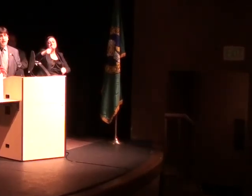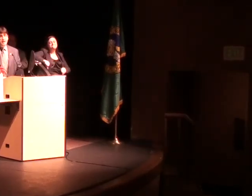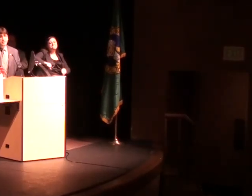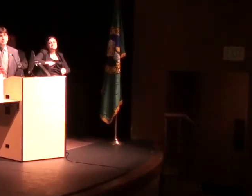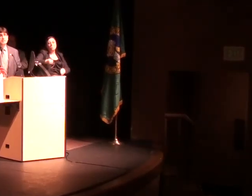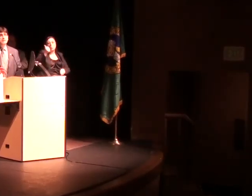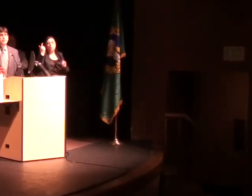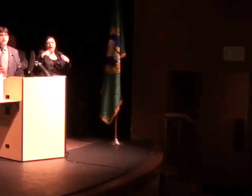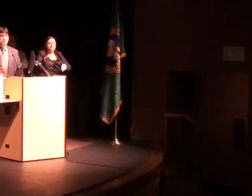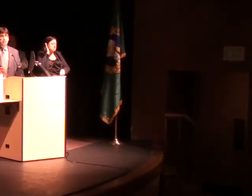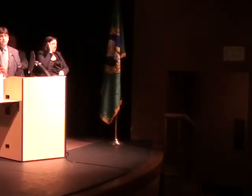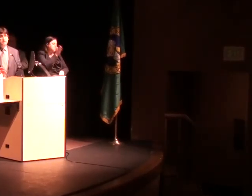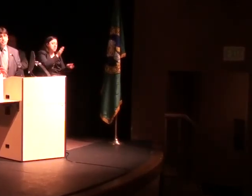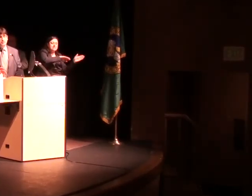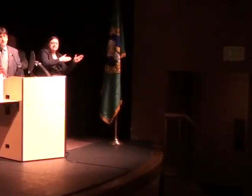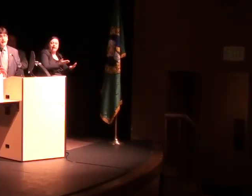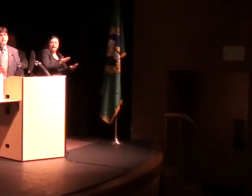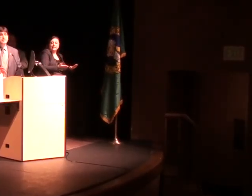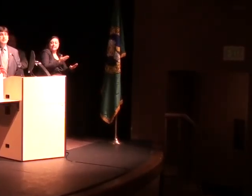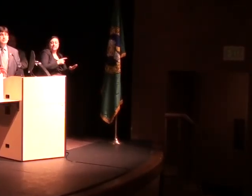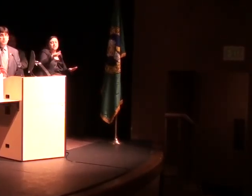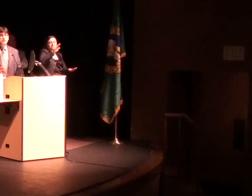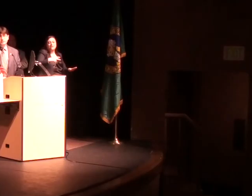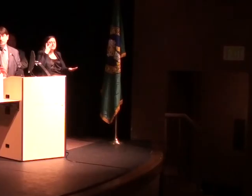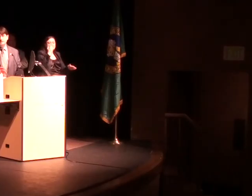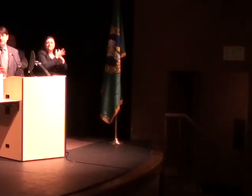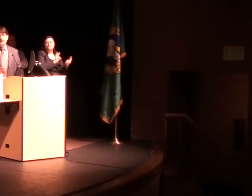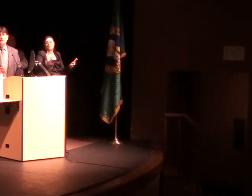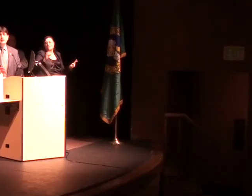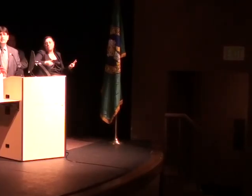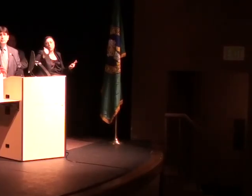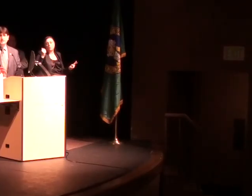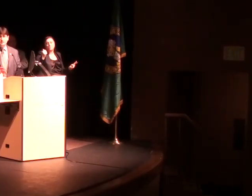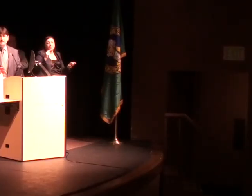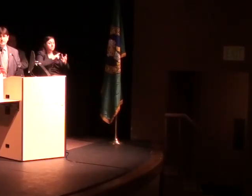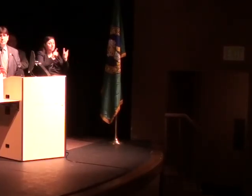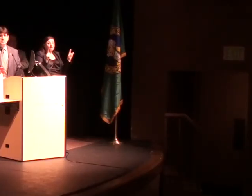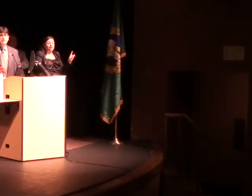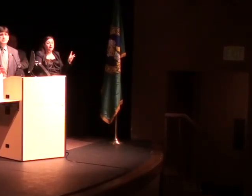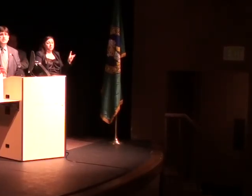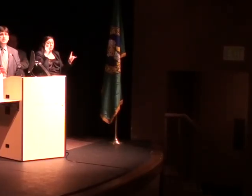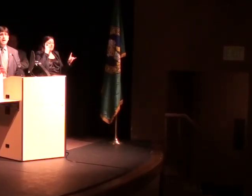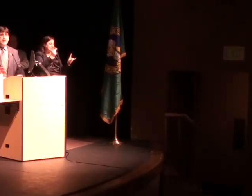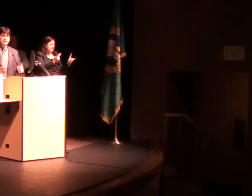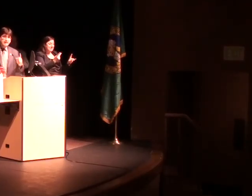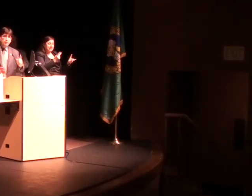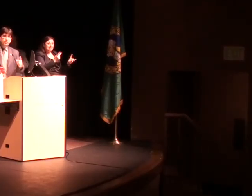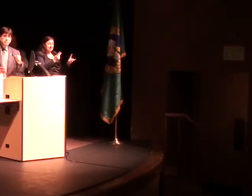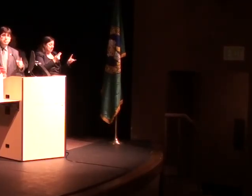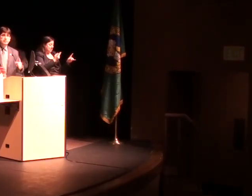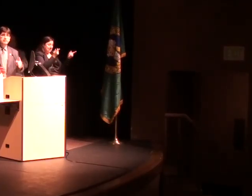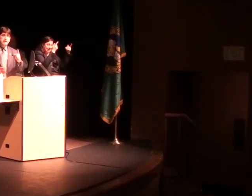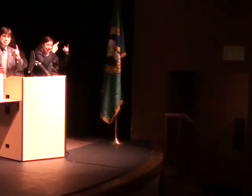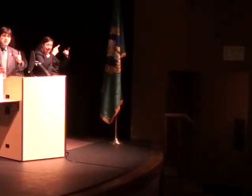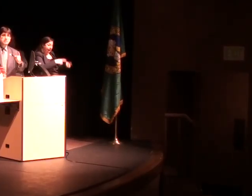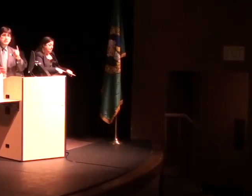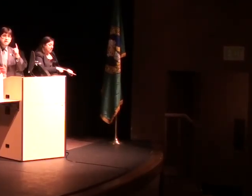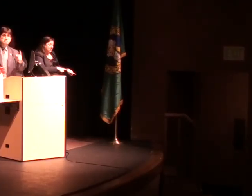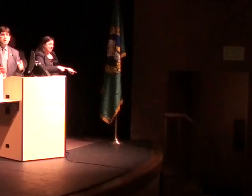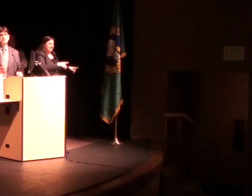going to die here. You are not going to see that, and we see the December 17, and that only proves